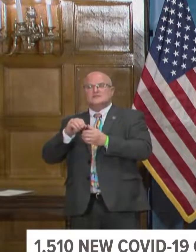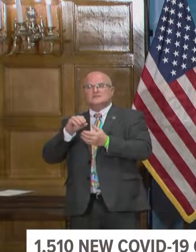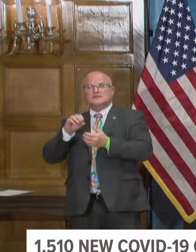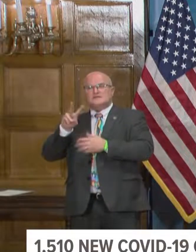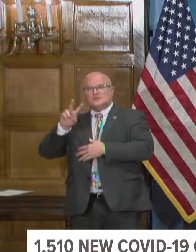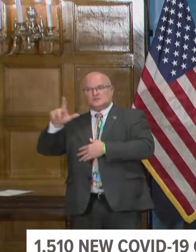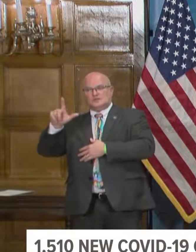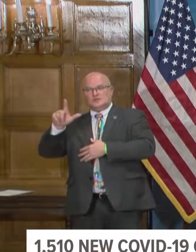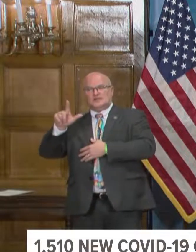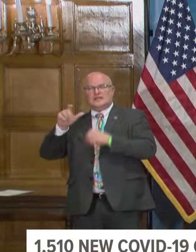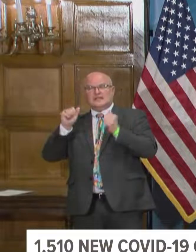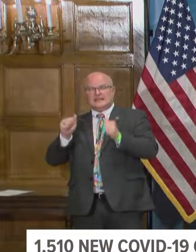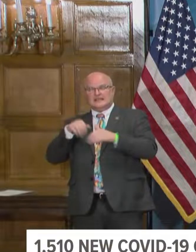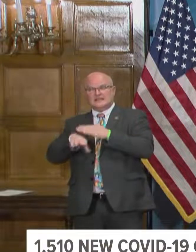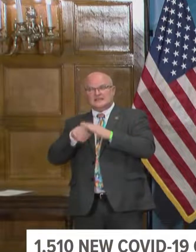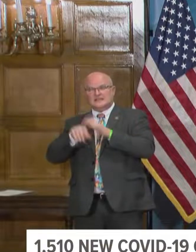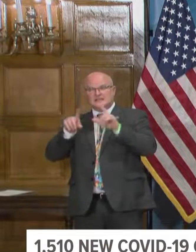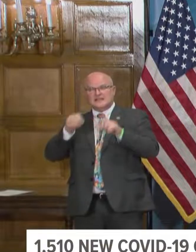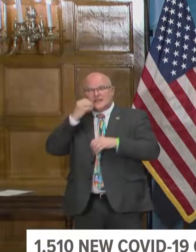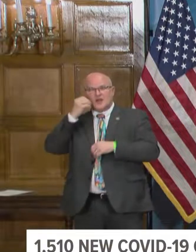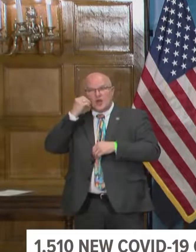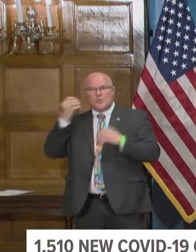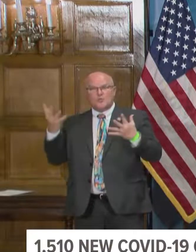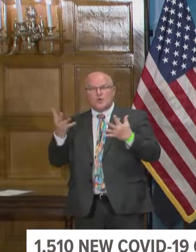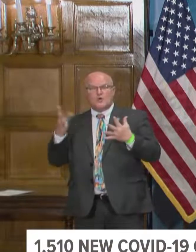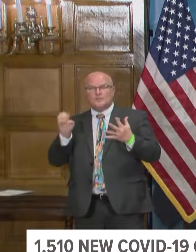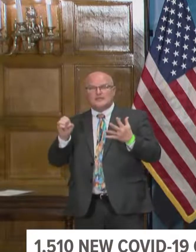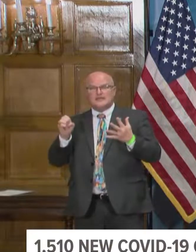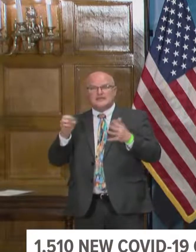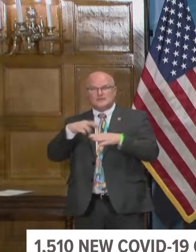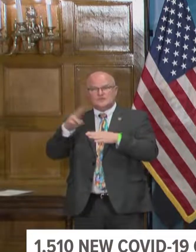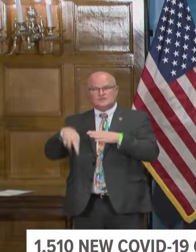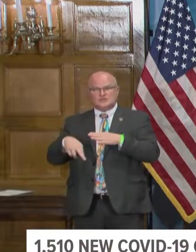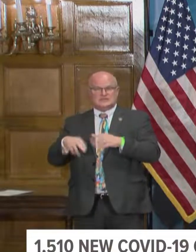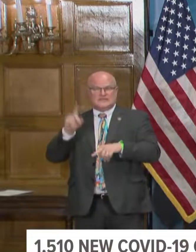at home? And if not, what will be the